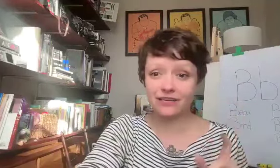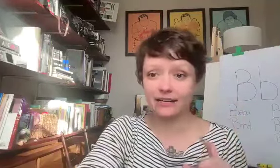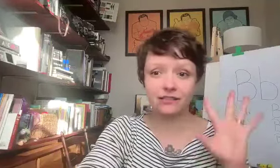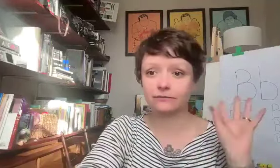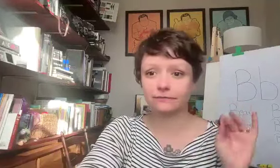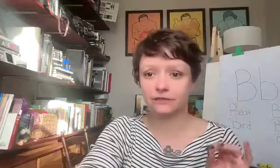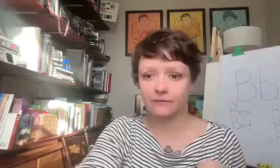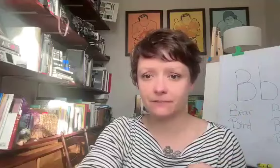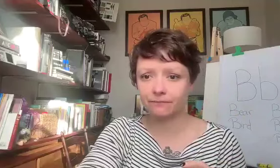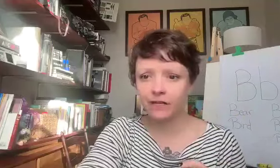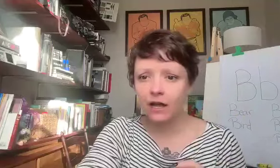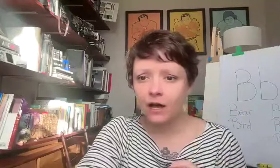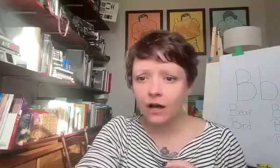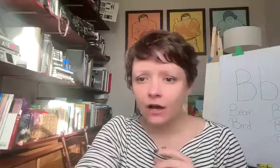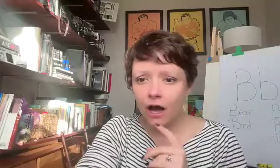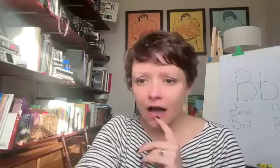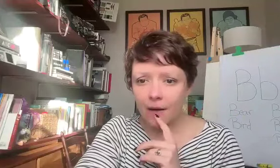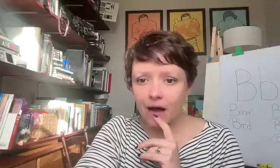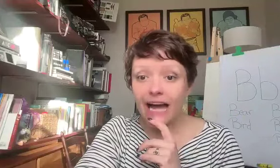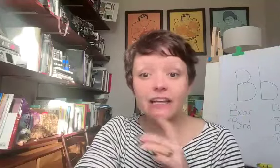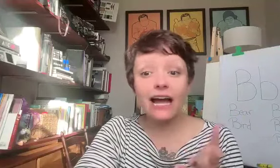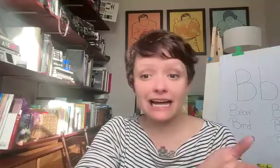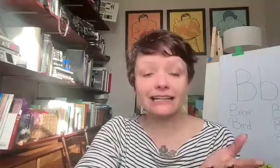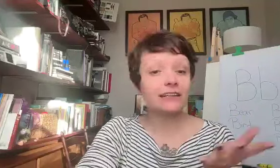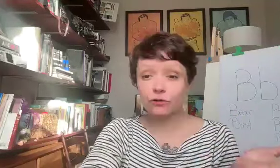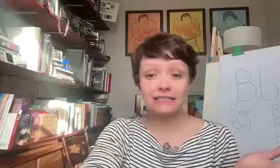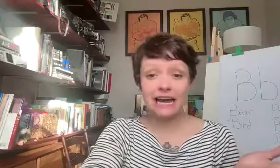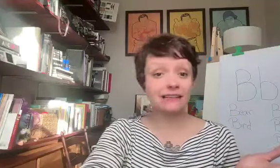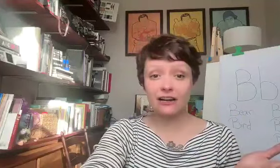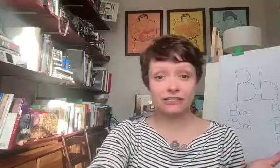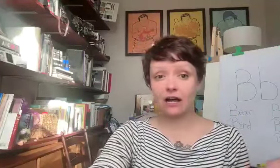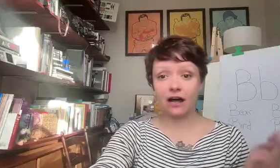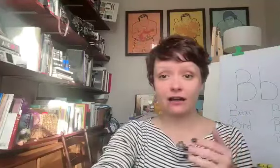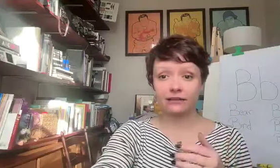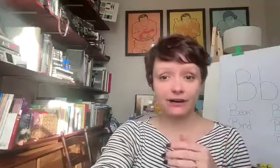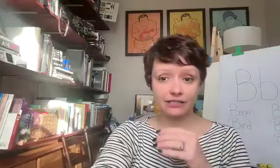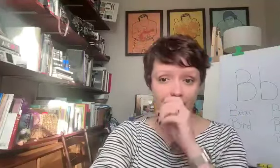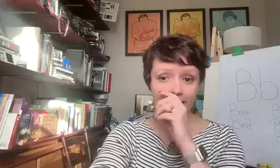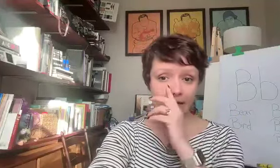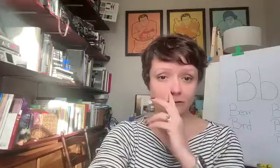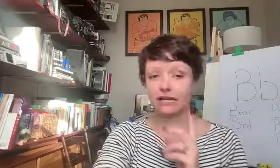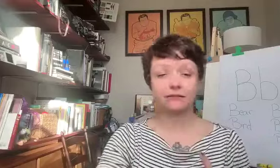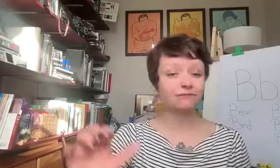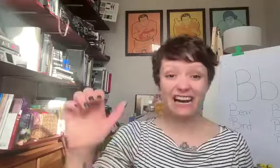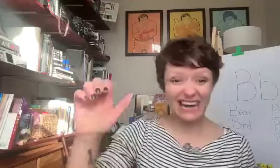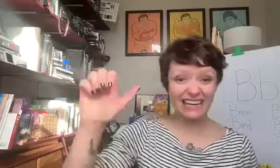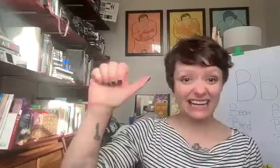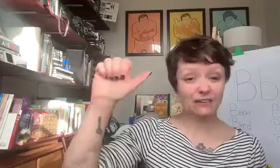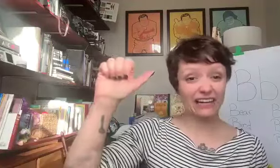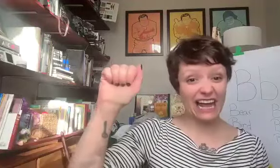sign. So, loves. I lo exactly. You can sign the letter song. Elaine said again, like if you're like